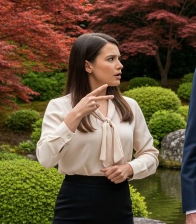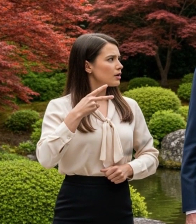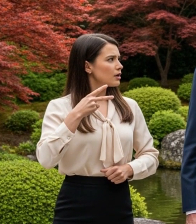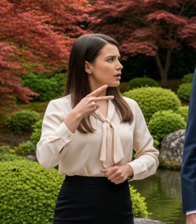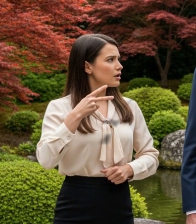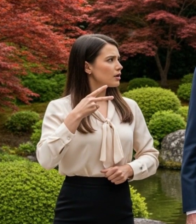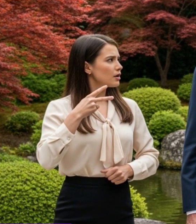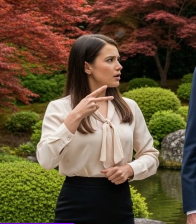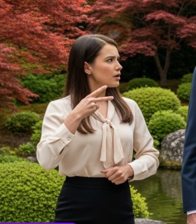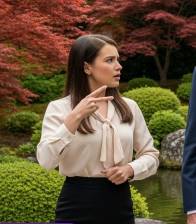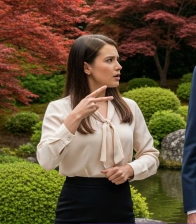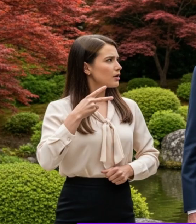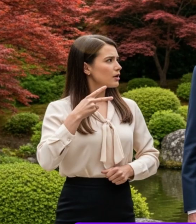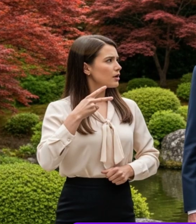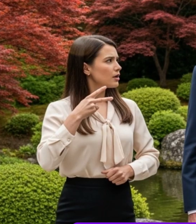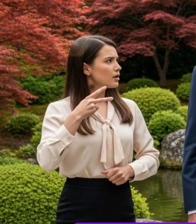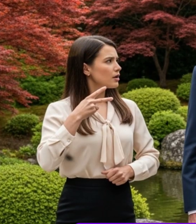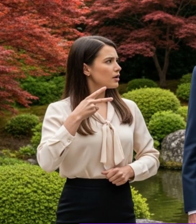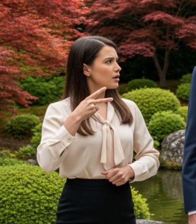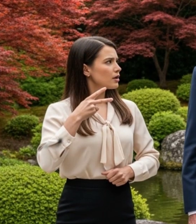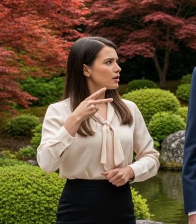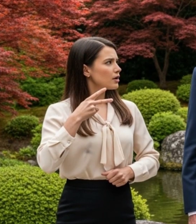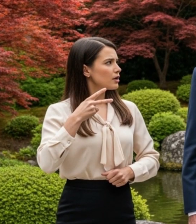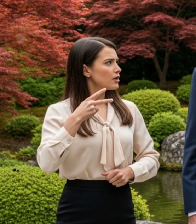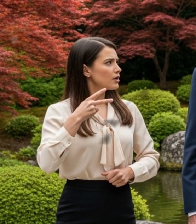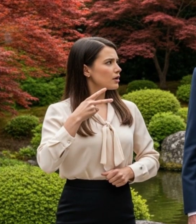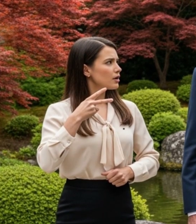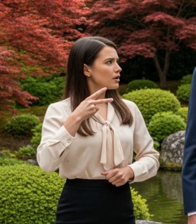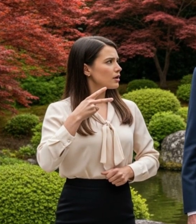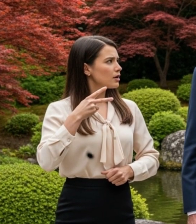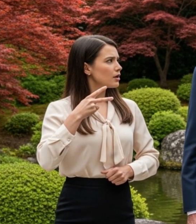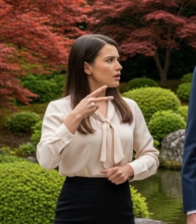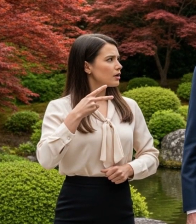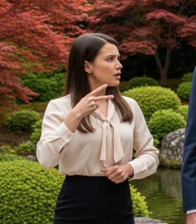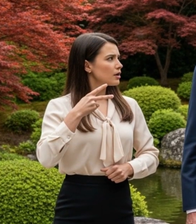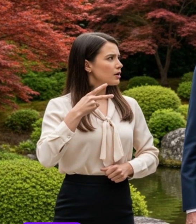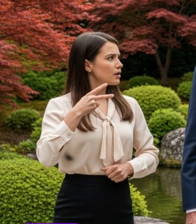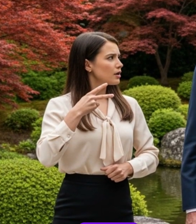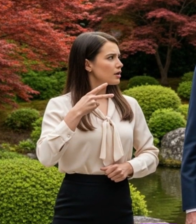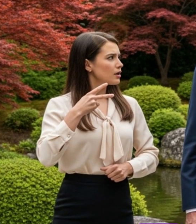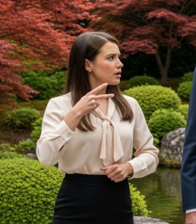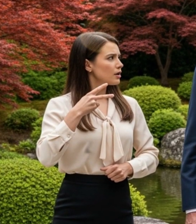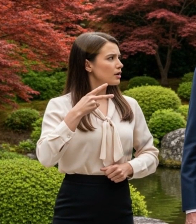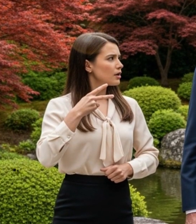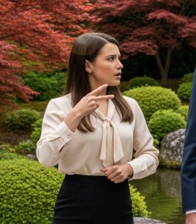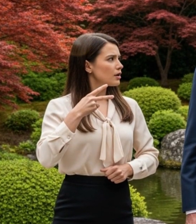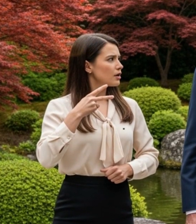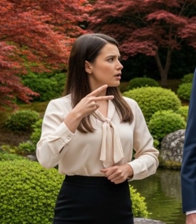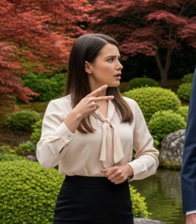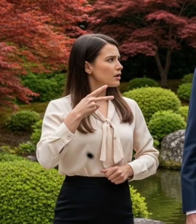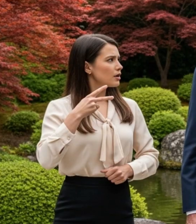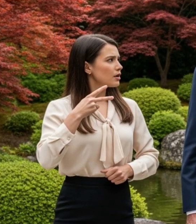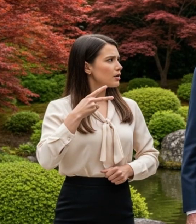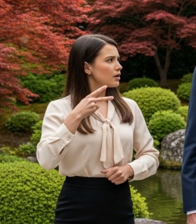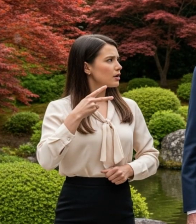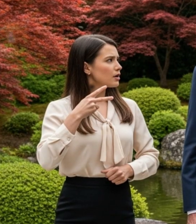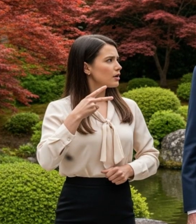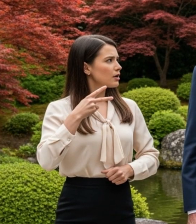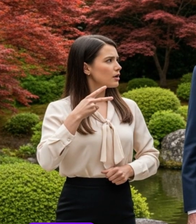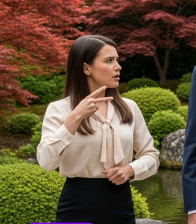follow. Julian hesitated, his eyes locked with Ilara's. "You got me in trouble," he signed quickly. "He's